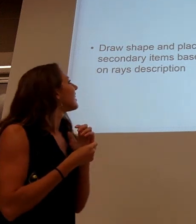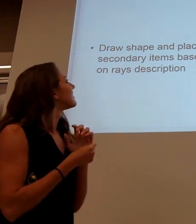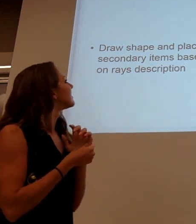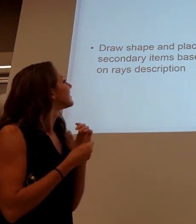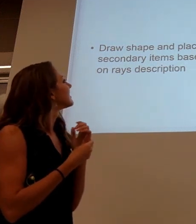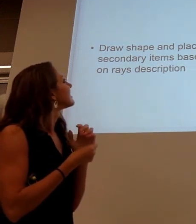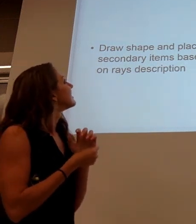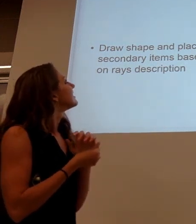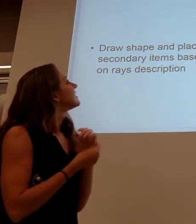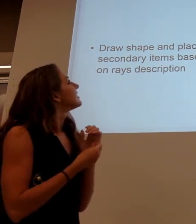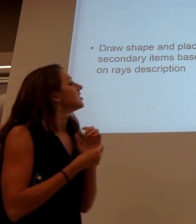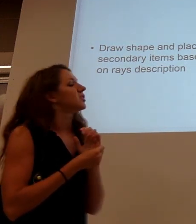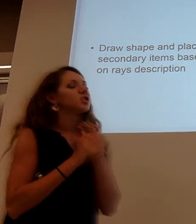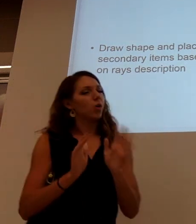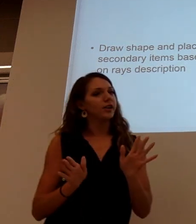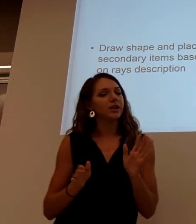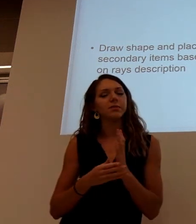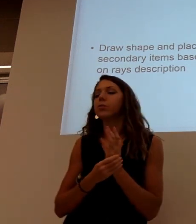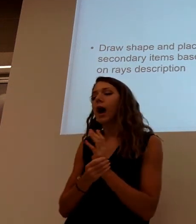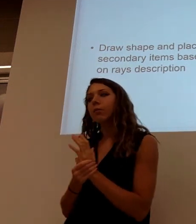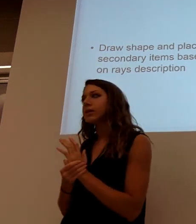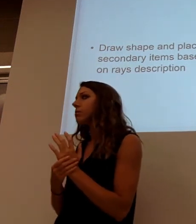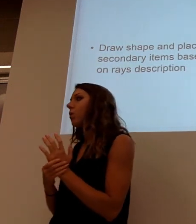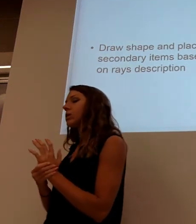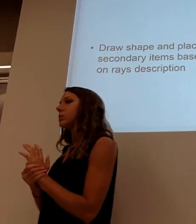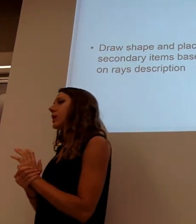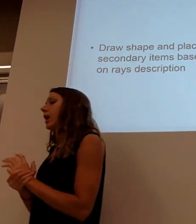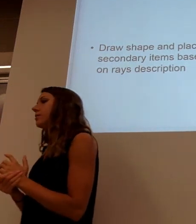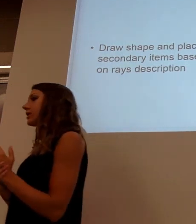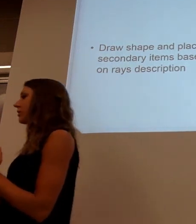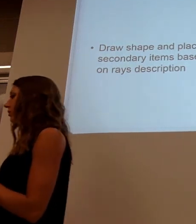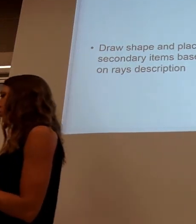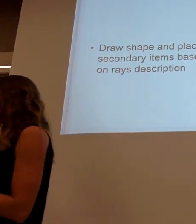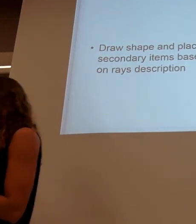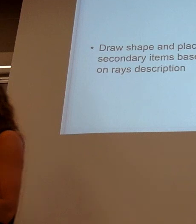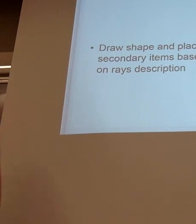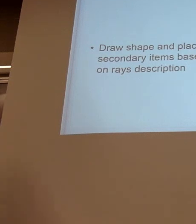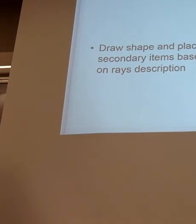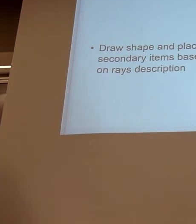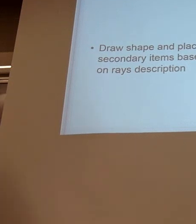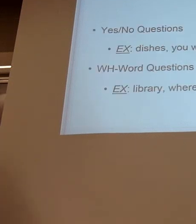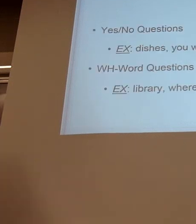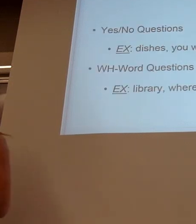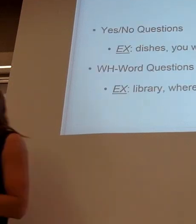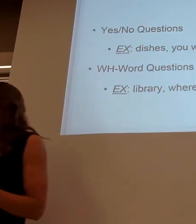Yeah. Just watch him. He'll probably do it multiple times. That's what I remember him doing.